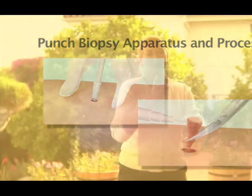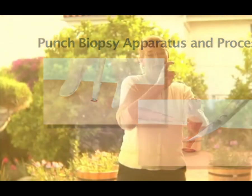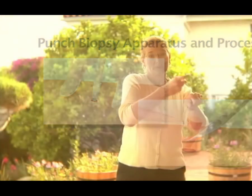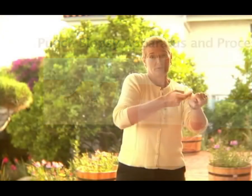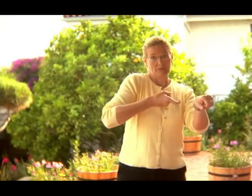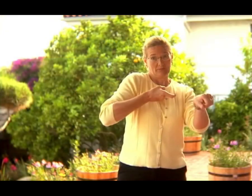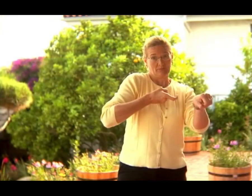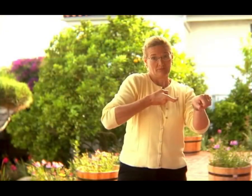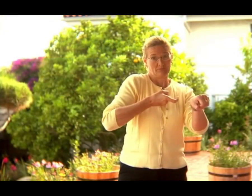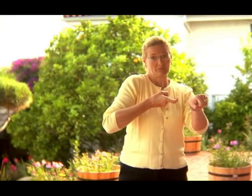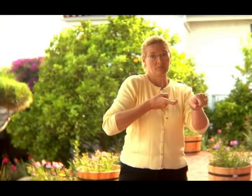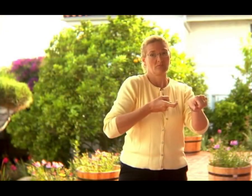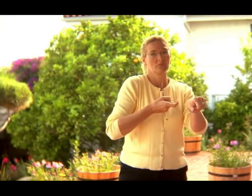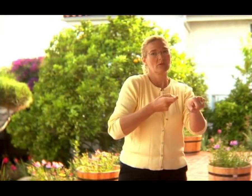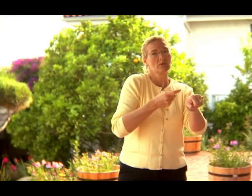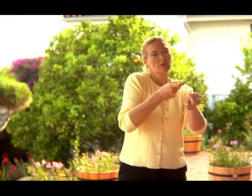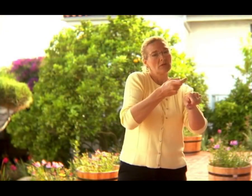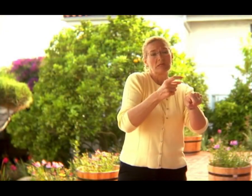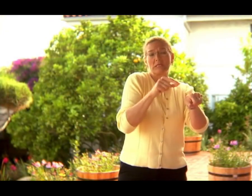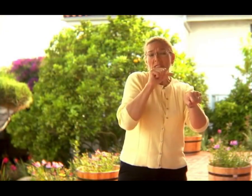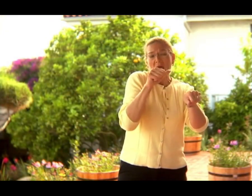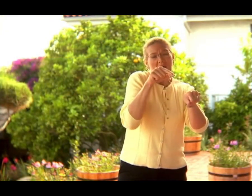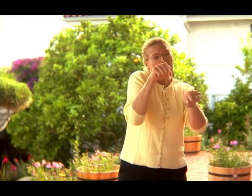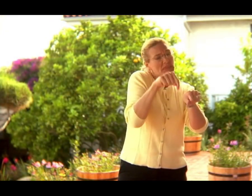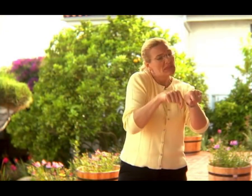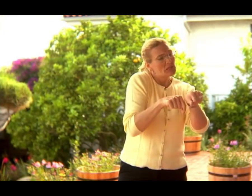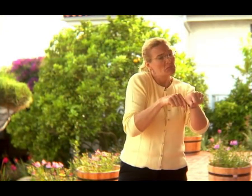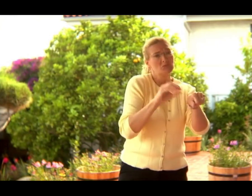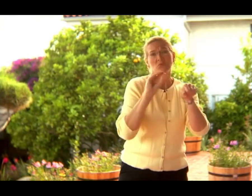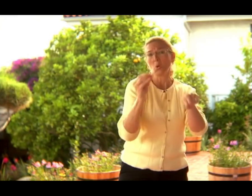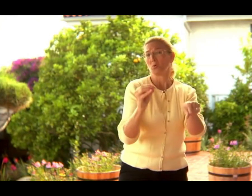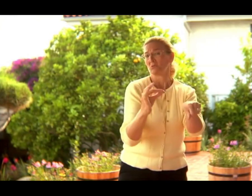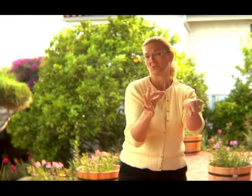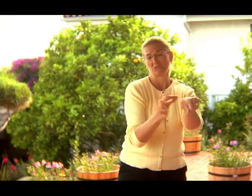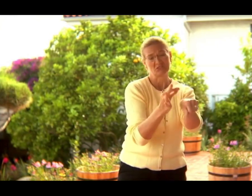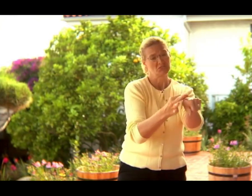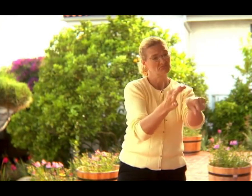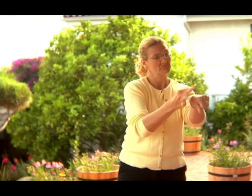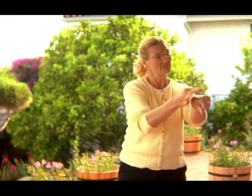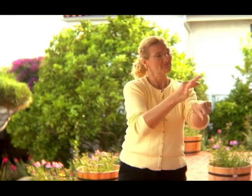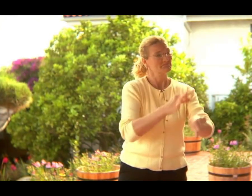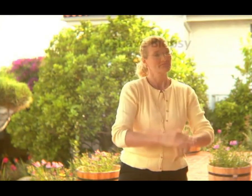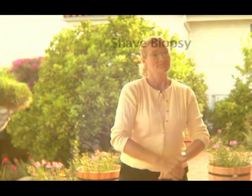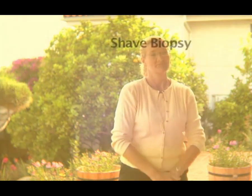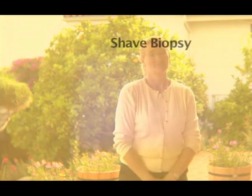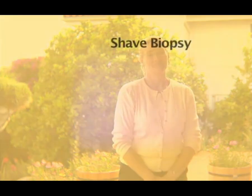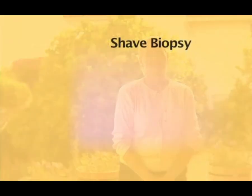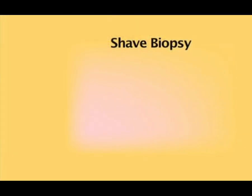A shave biopsy is when you take a piece of your skin that is not as deep, so you won't need stitches for it.